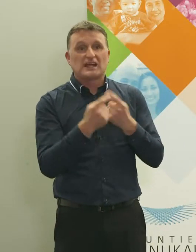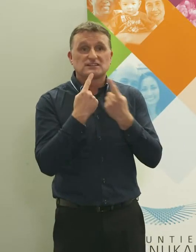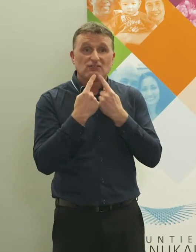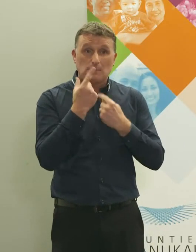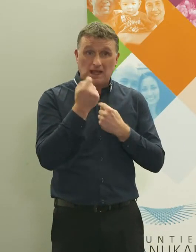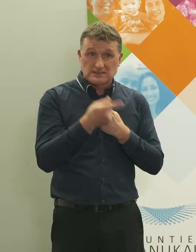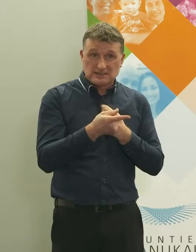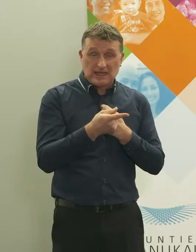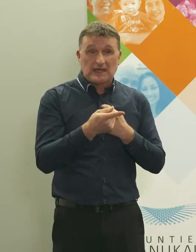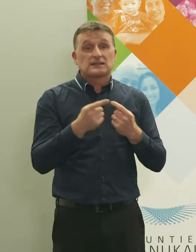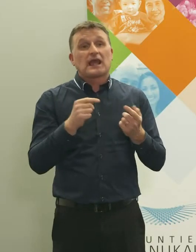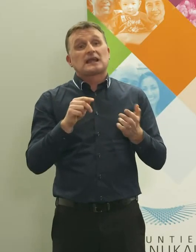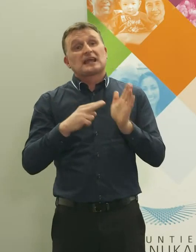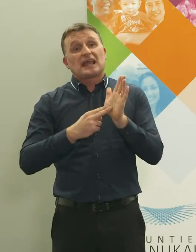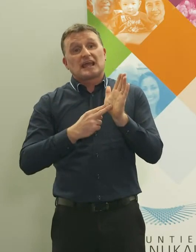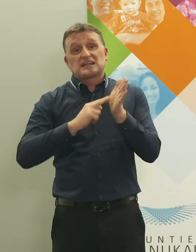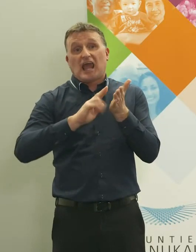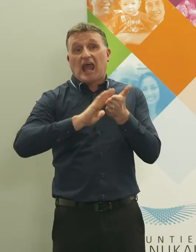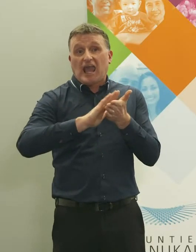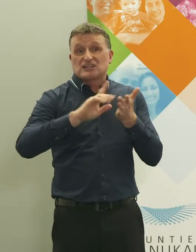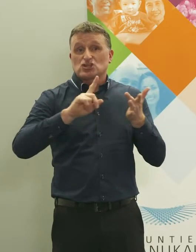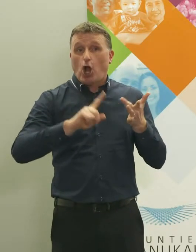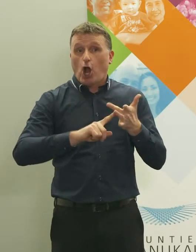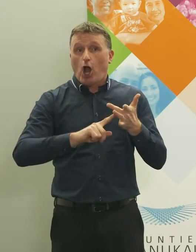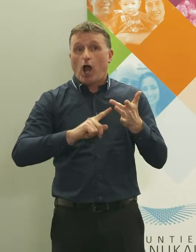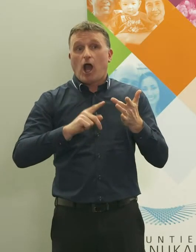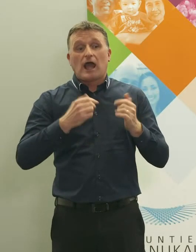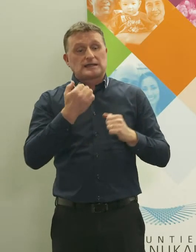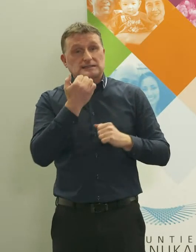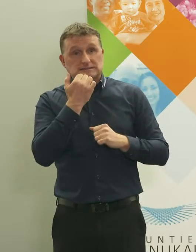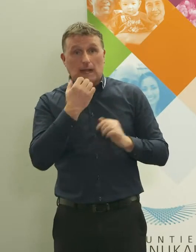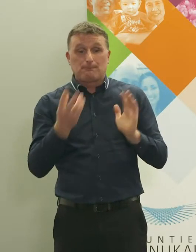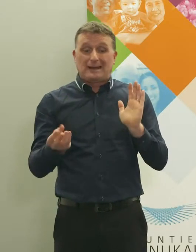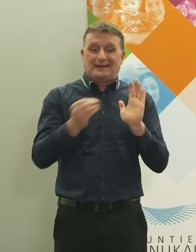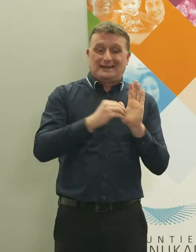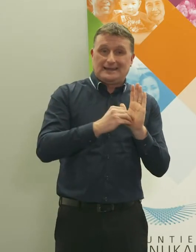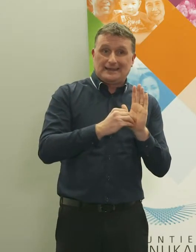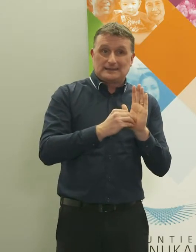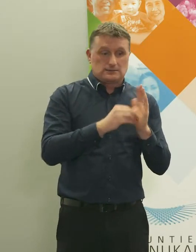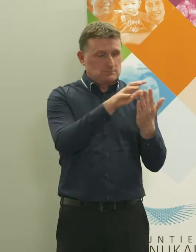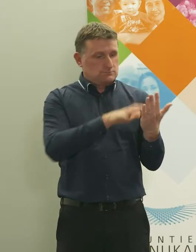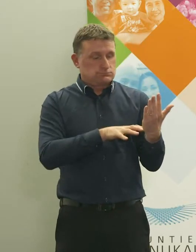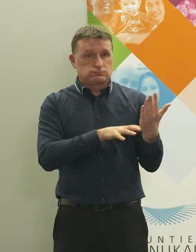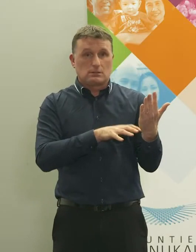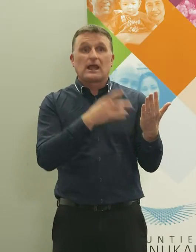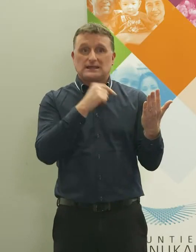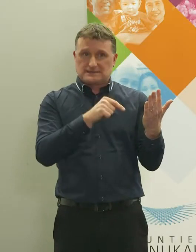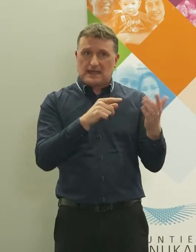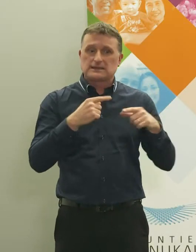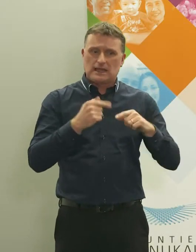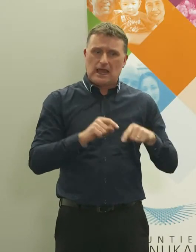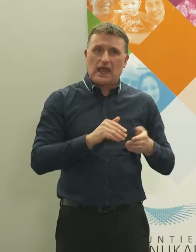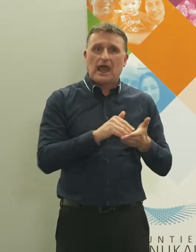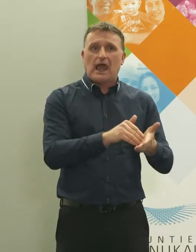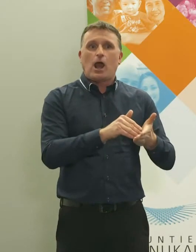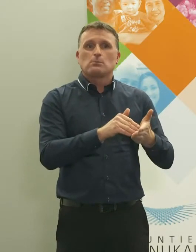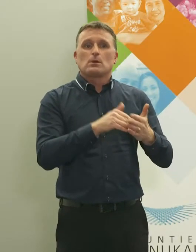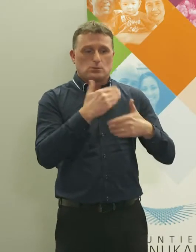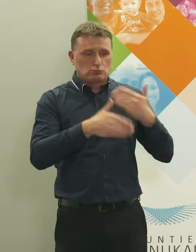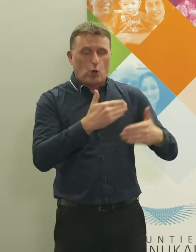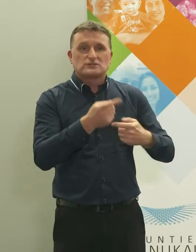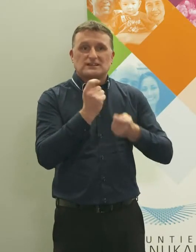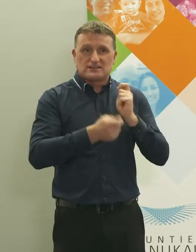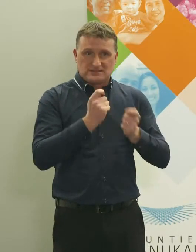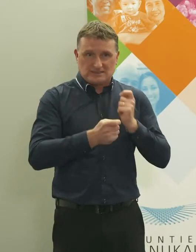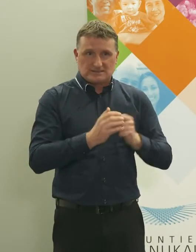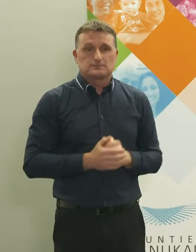into the app, which will help to speed up the process if they need to get a COVID-19 test. One final message from